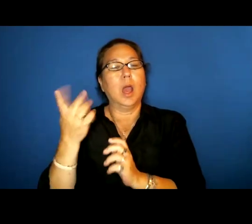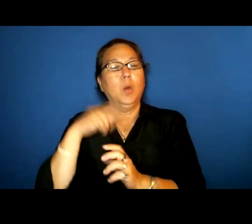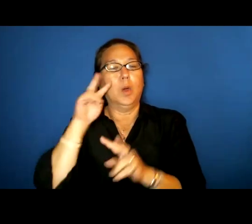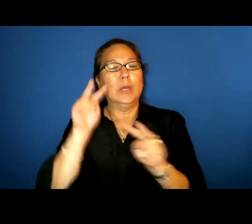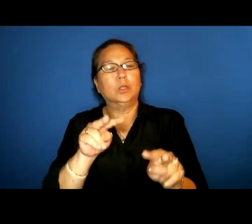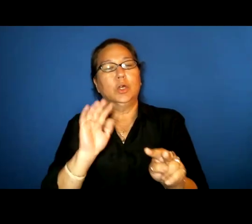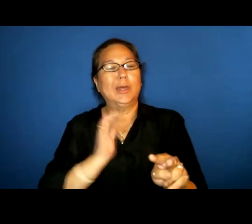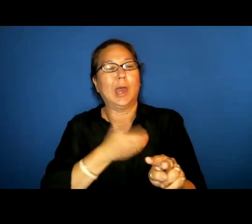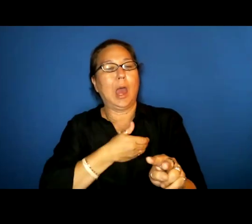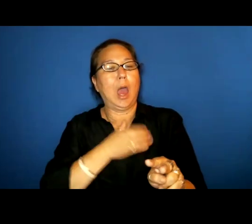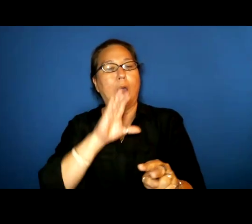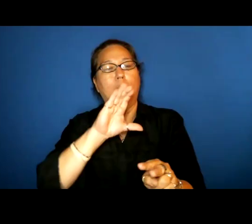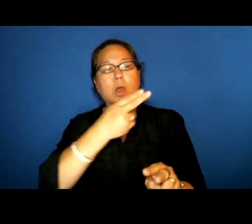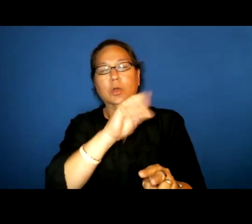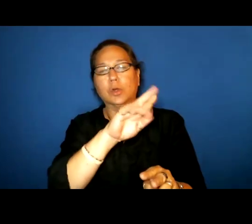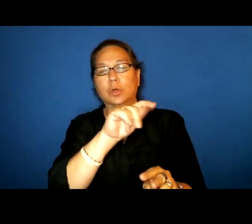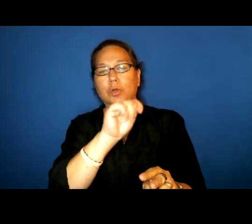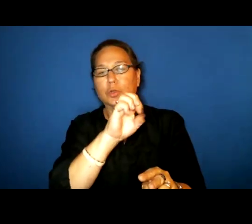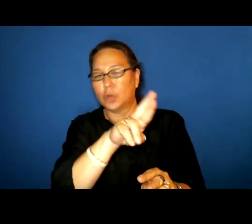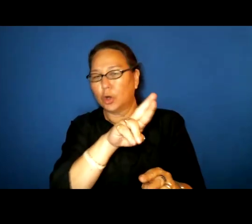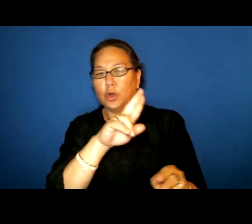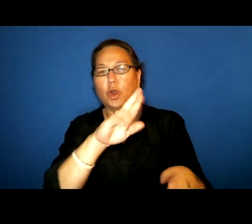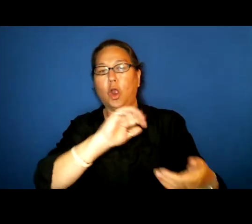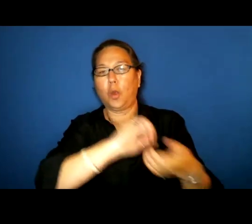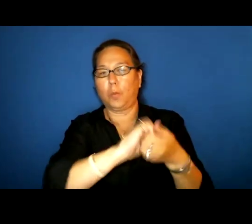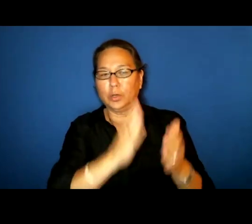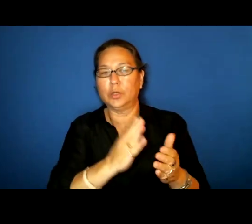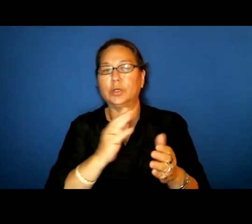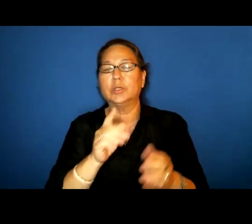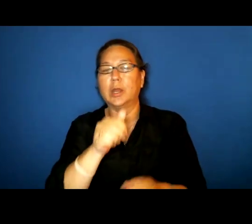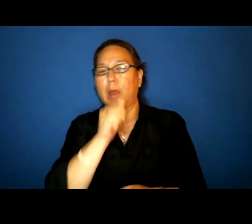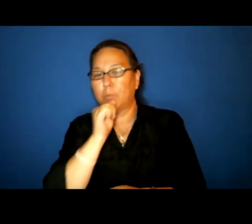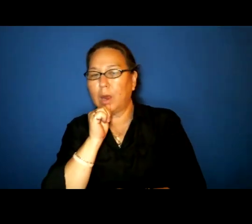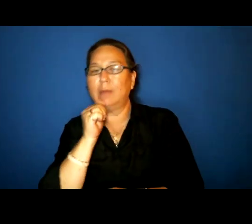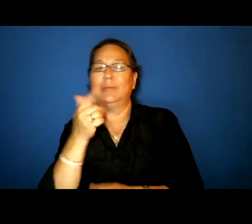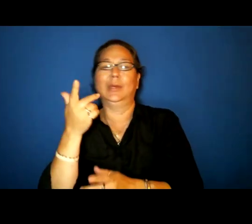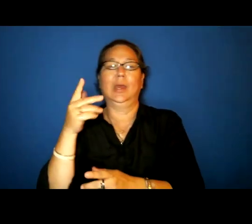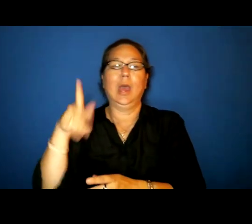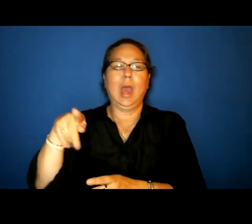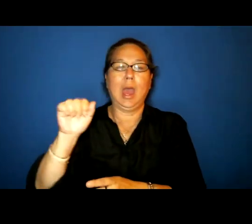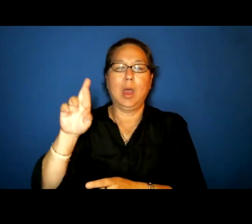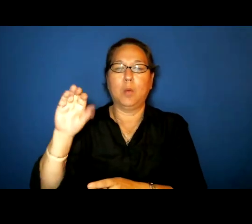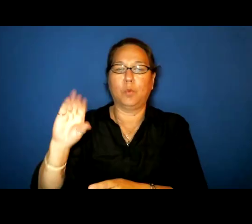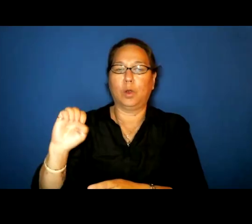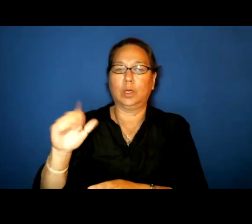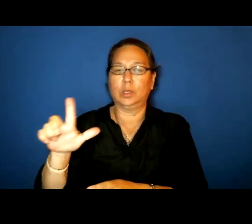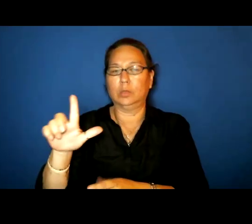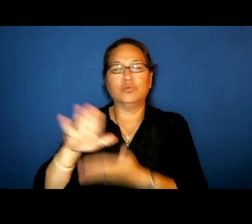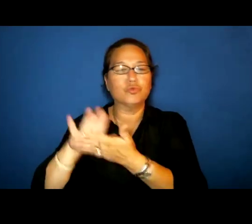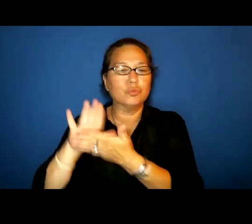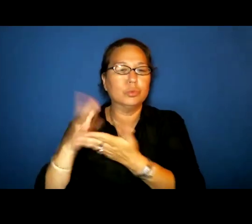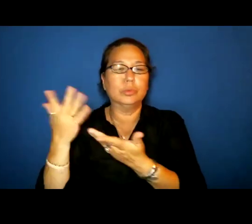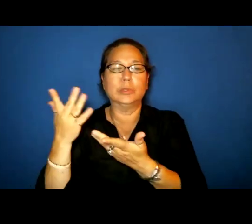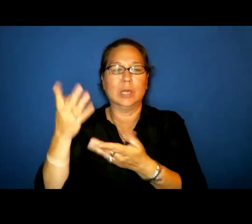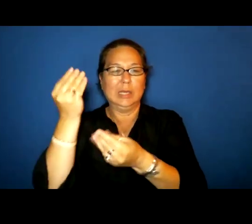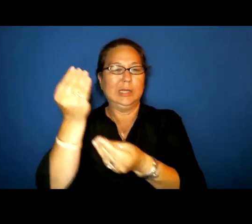and our private and parochial schools, could you address, Ms. Hogan, some of the challenges that has created and how